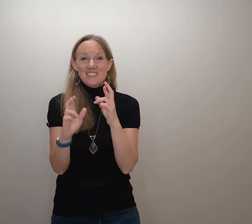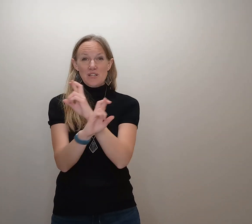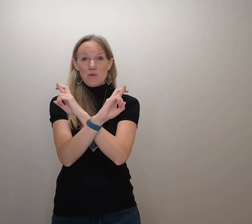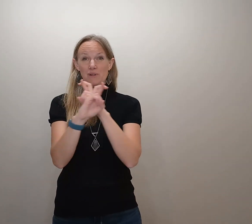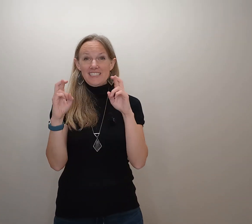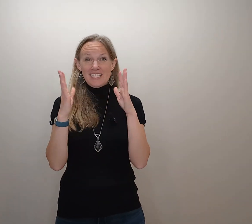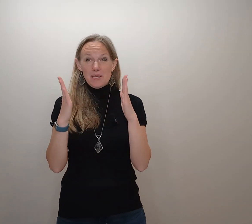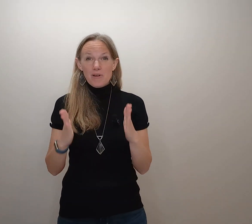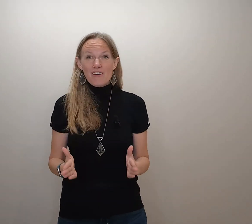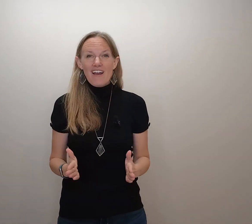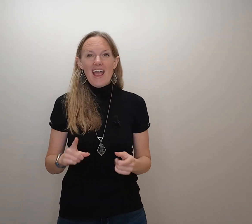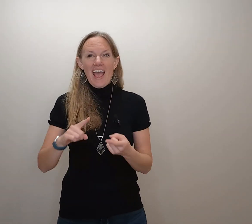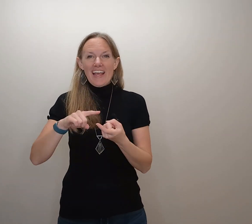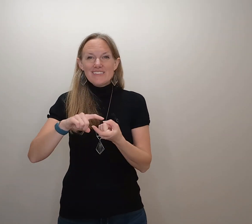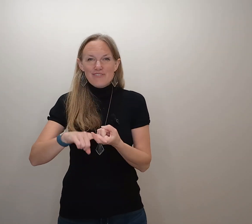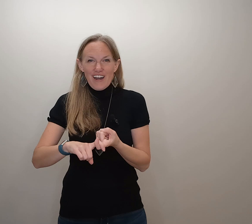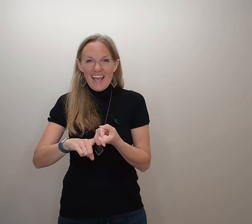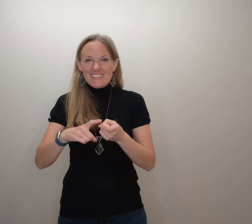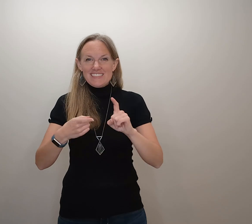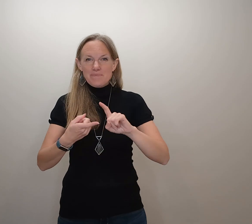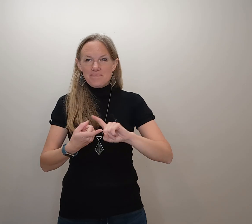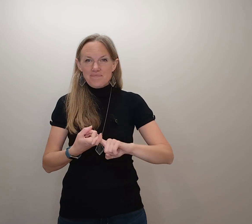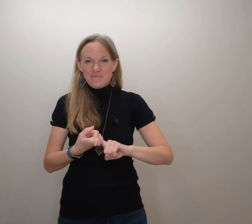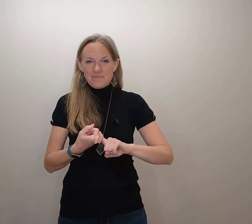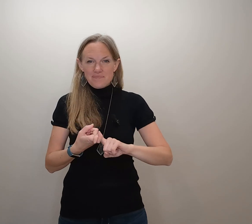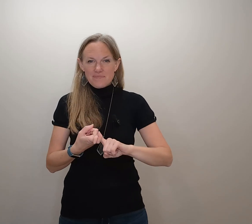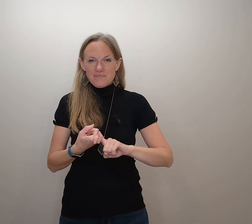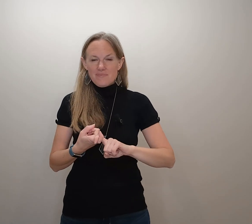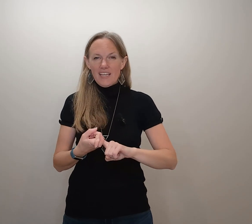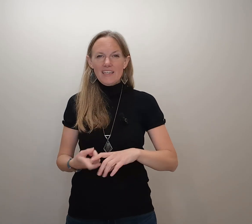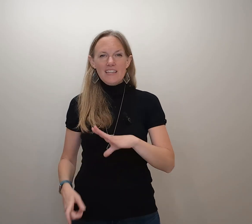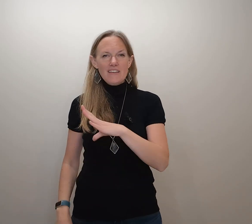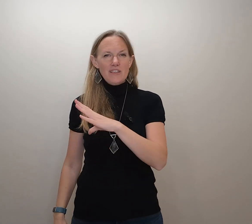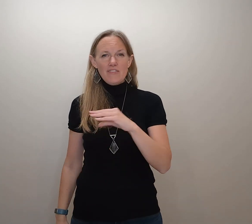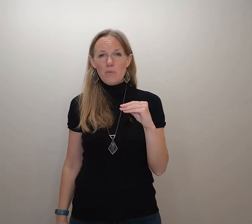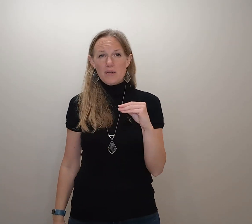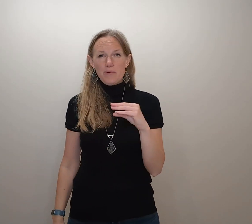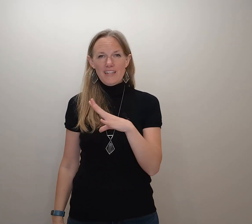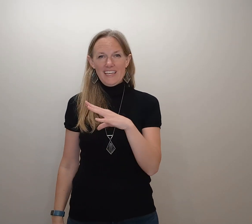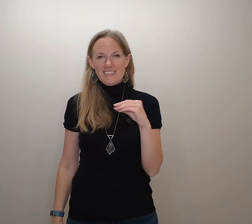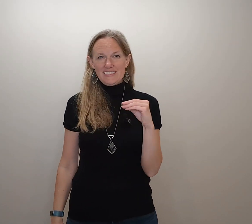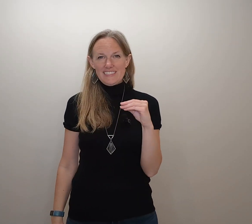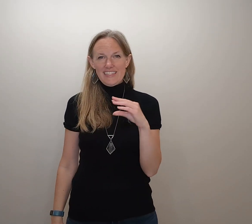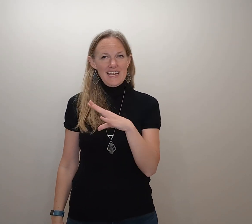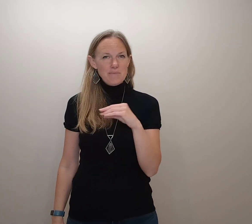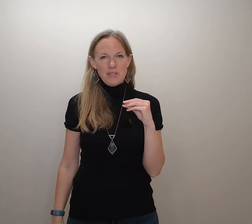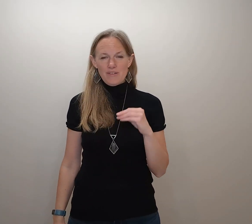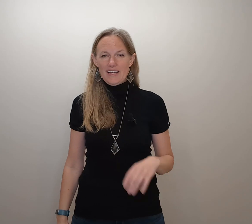precious, Redeemer, and friend. Okay, if you want to put and it's like that, but you don't have